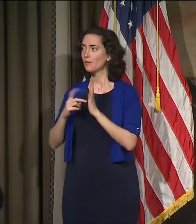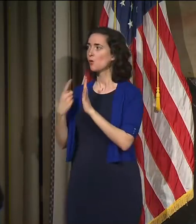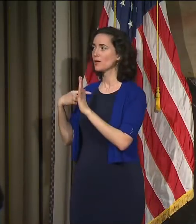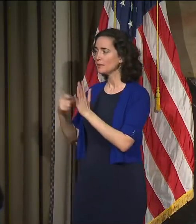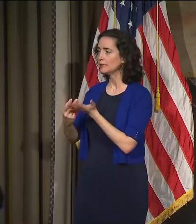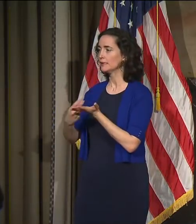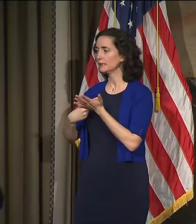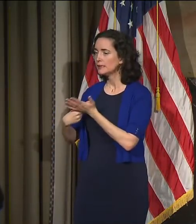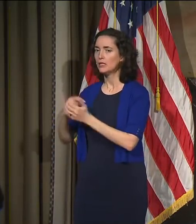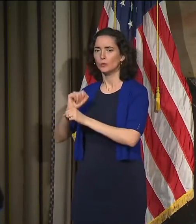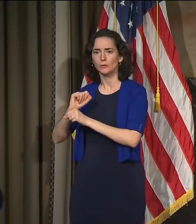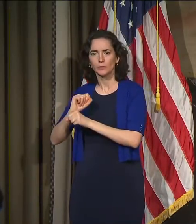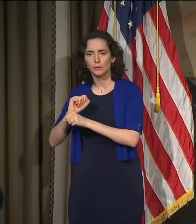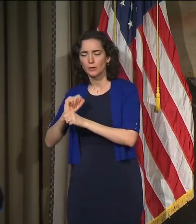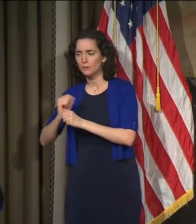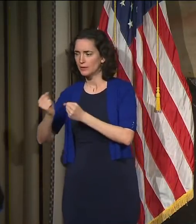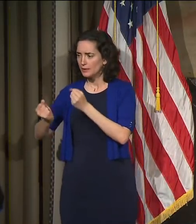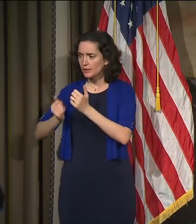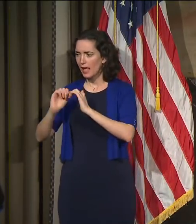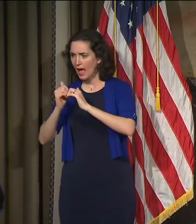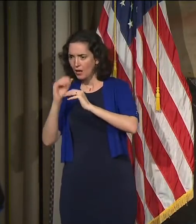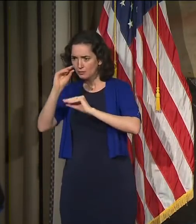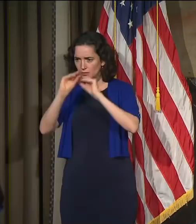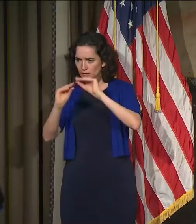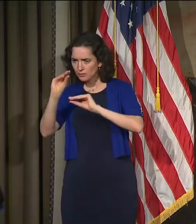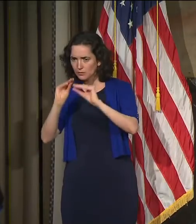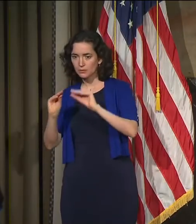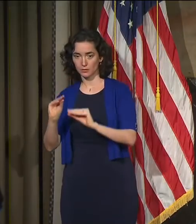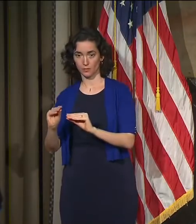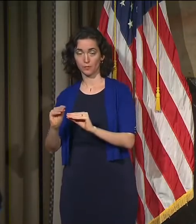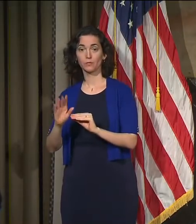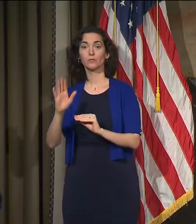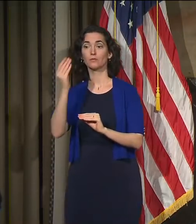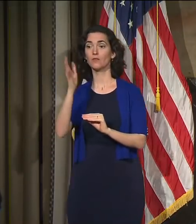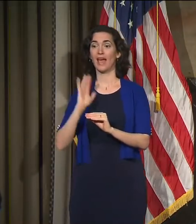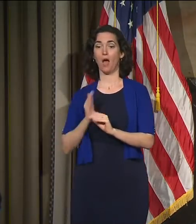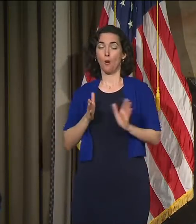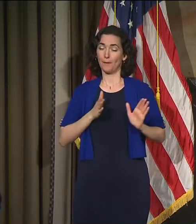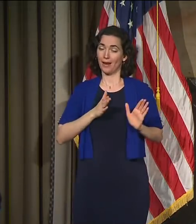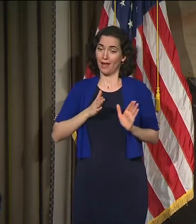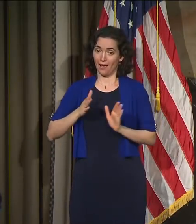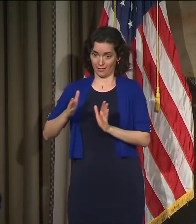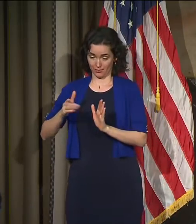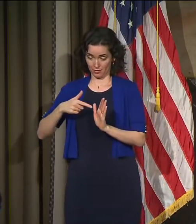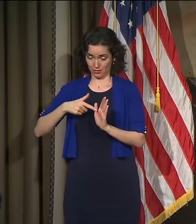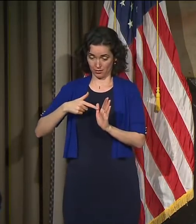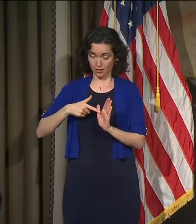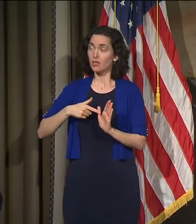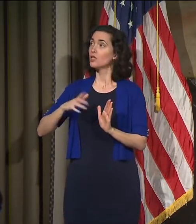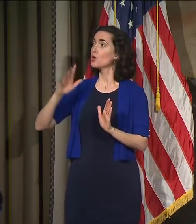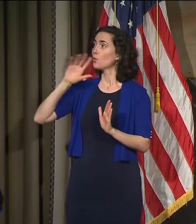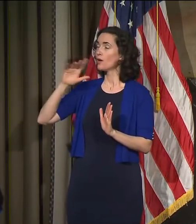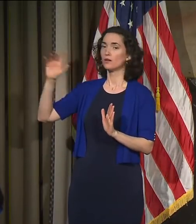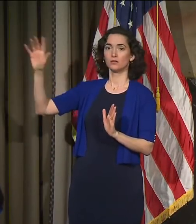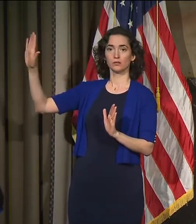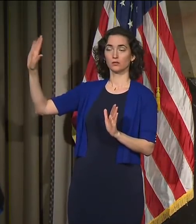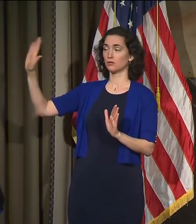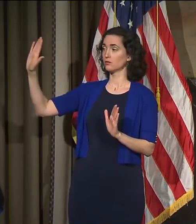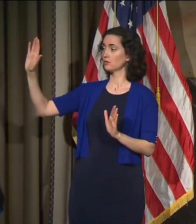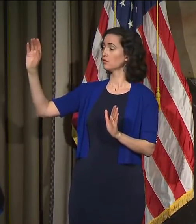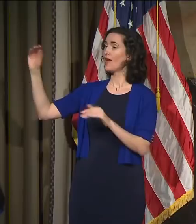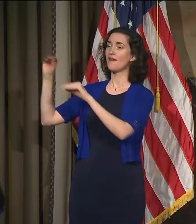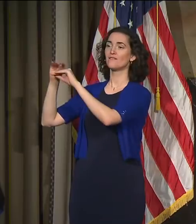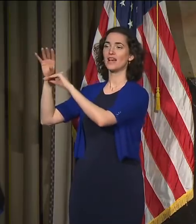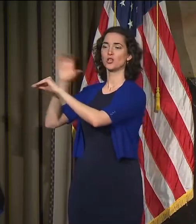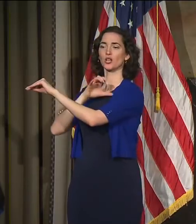we're going to be conforming our plan as much as we possibly can with a recommendation coming from the